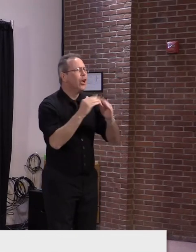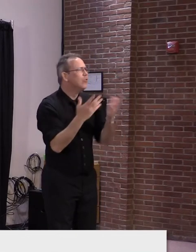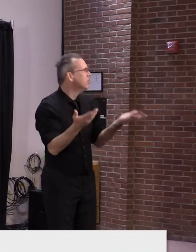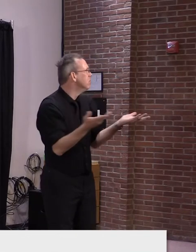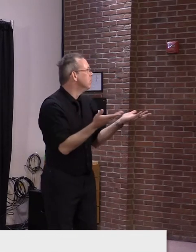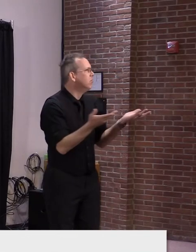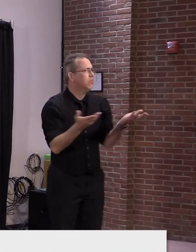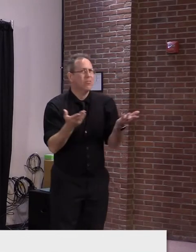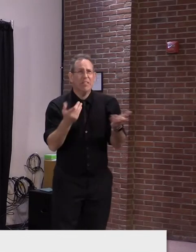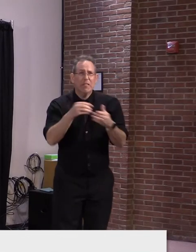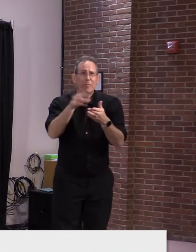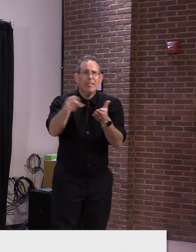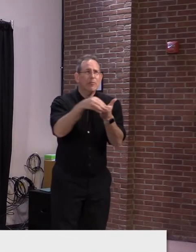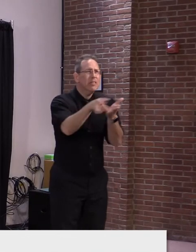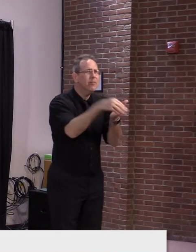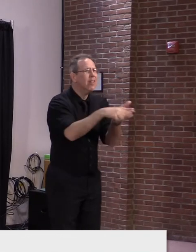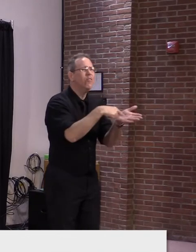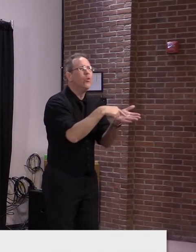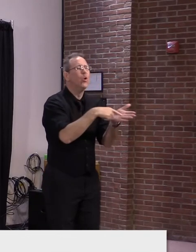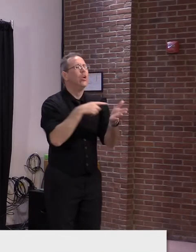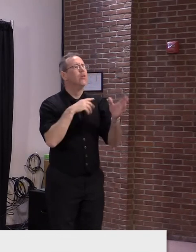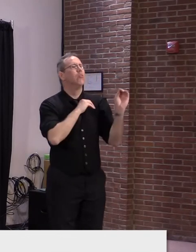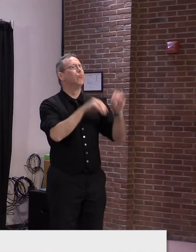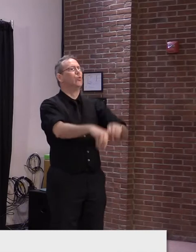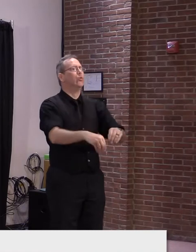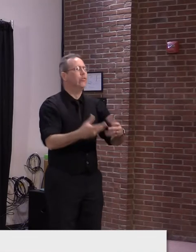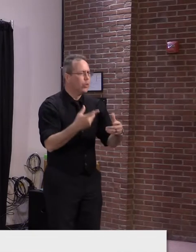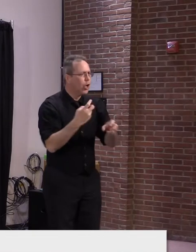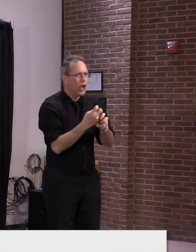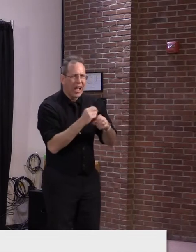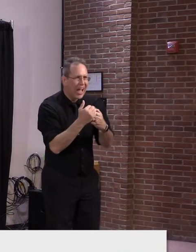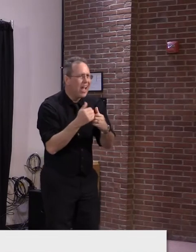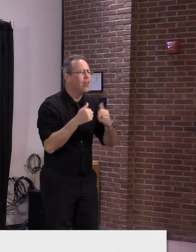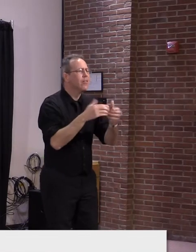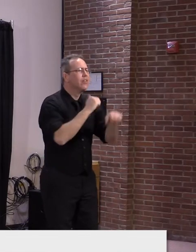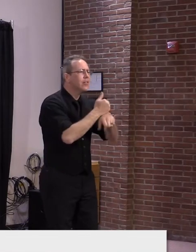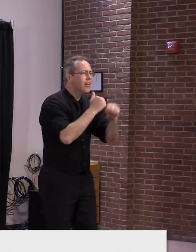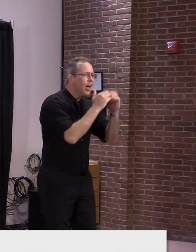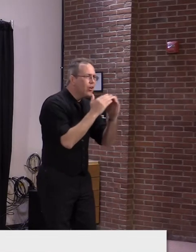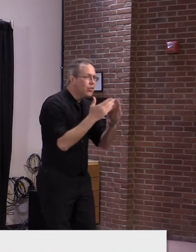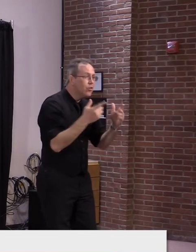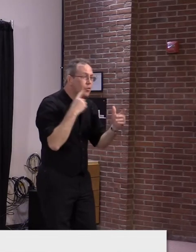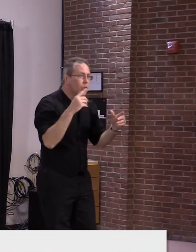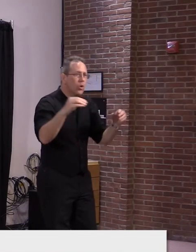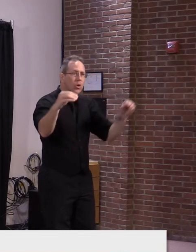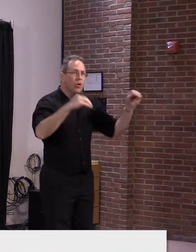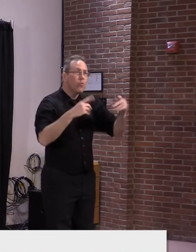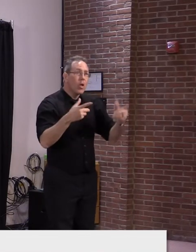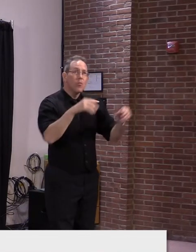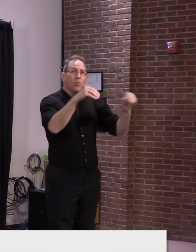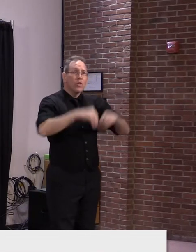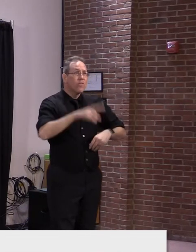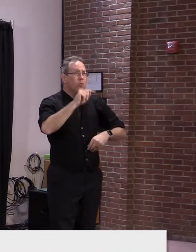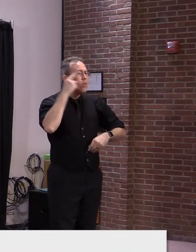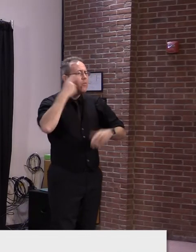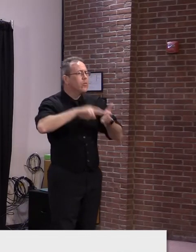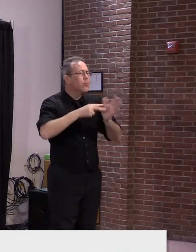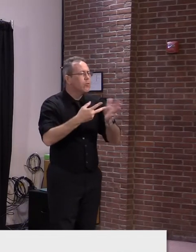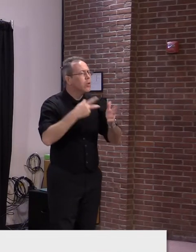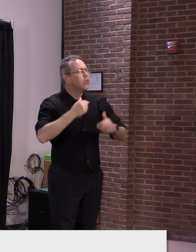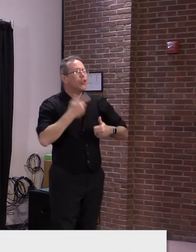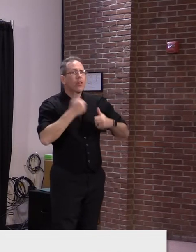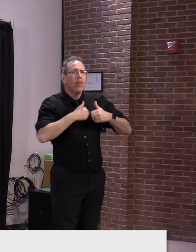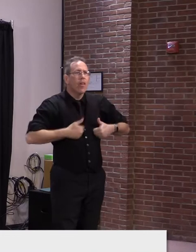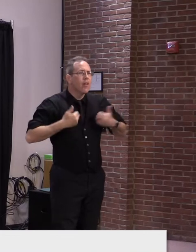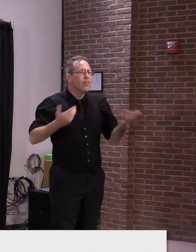whatever. I think it's the quality of life, but they have and an opportunity, but as well